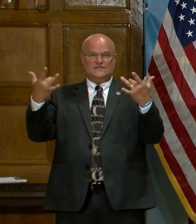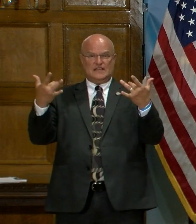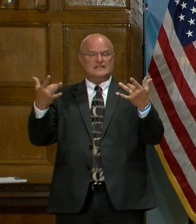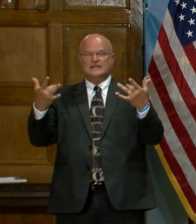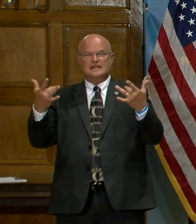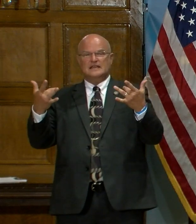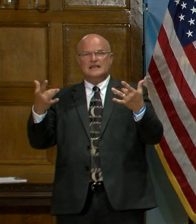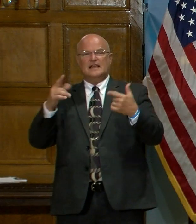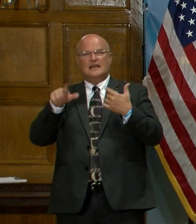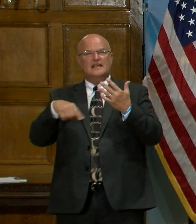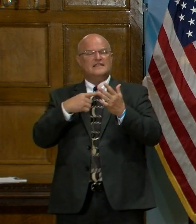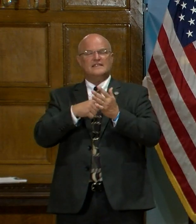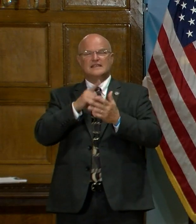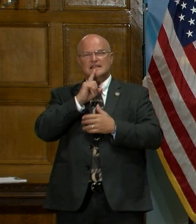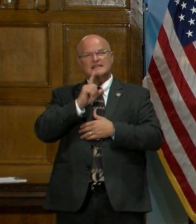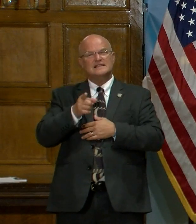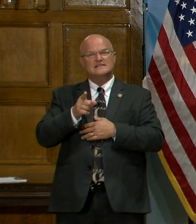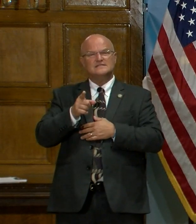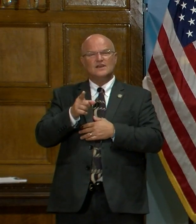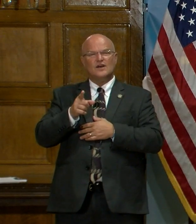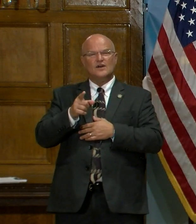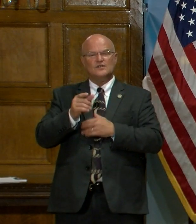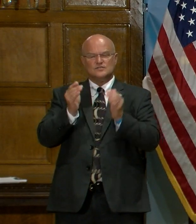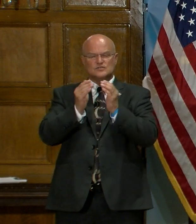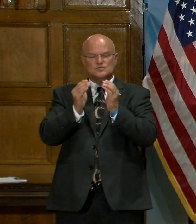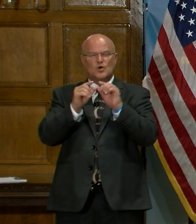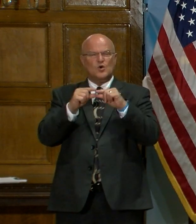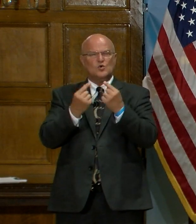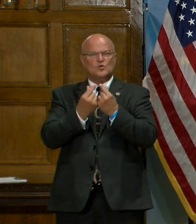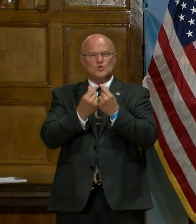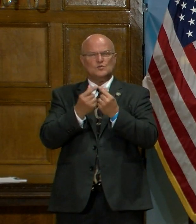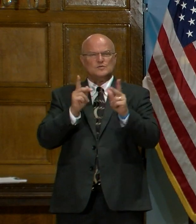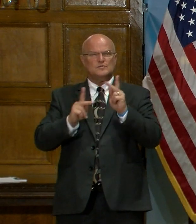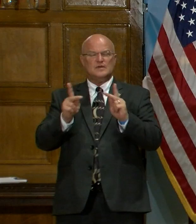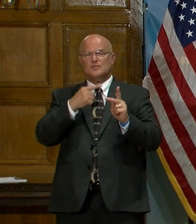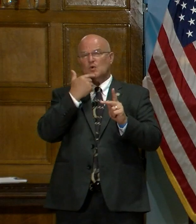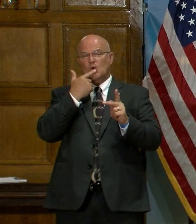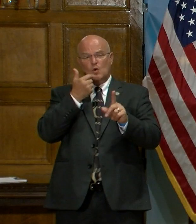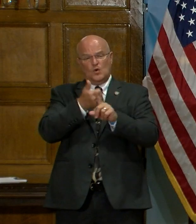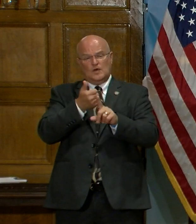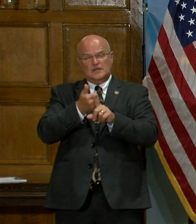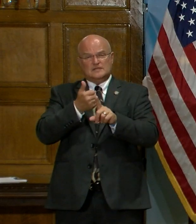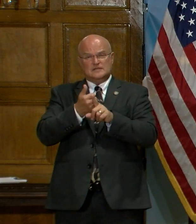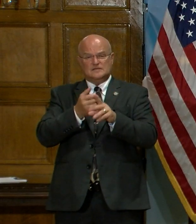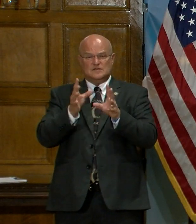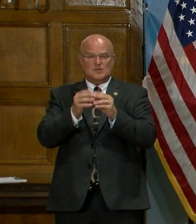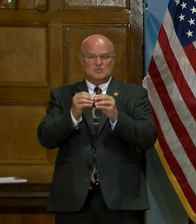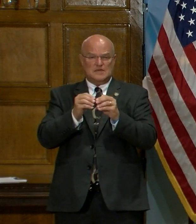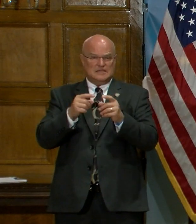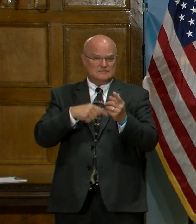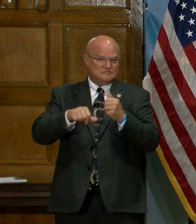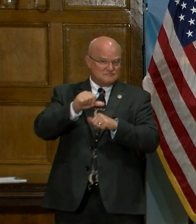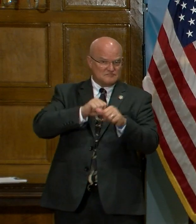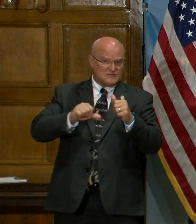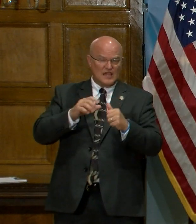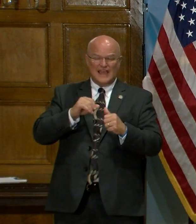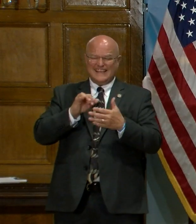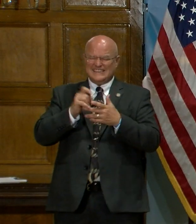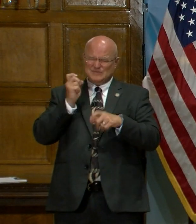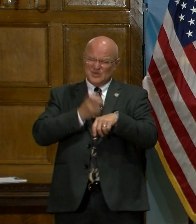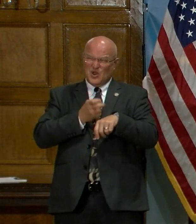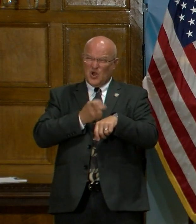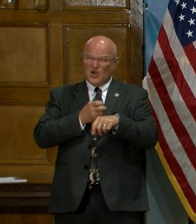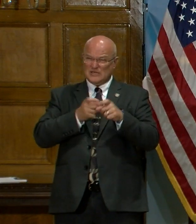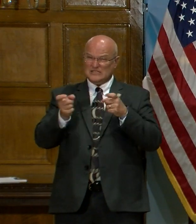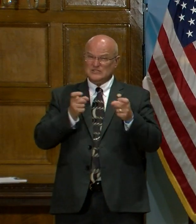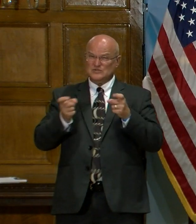venue. You know, these are you know, smaller groups of folks who are you know, meeting each other, and that's a little bit